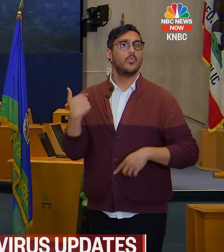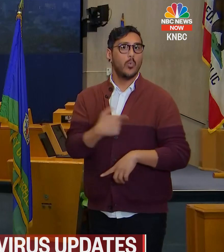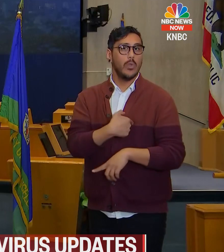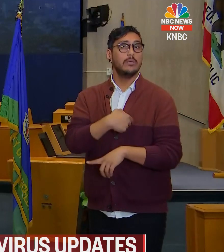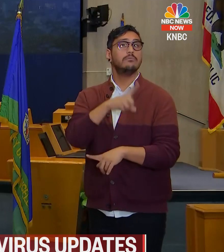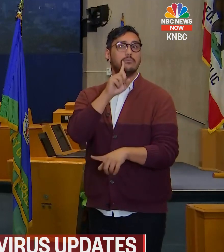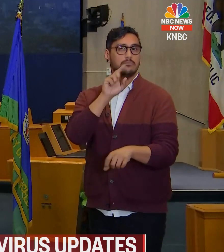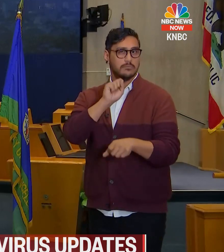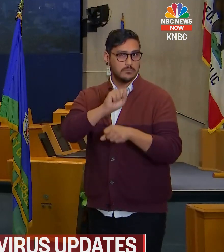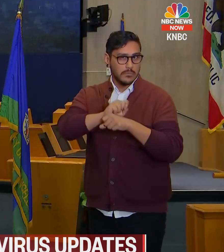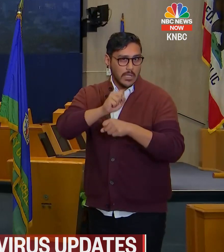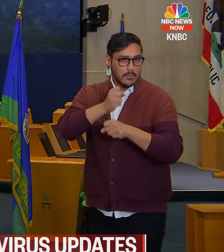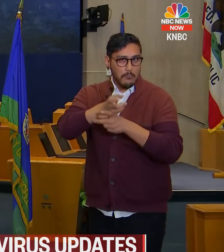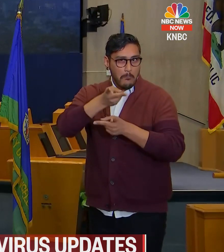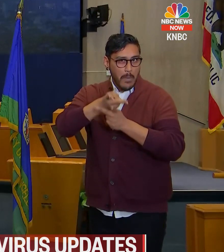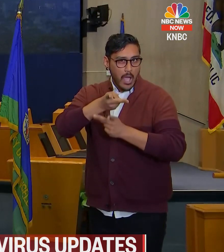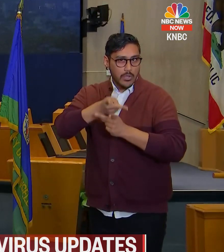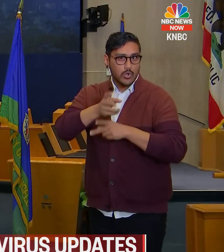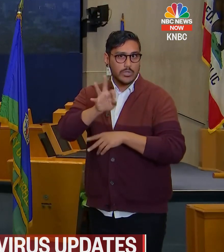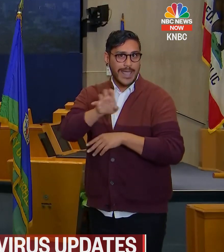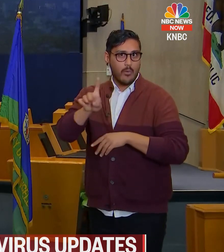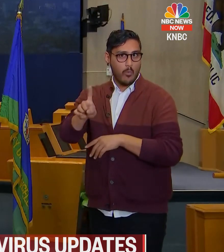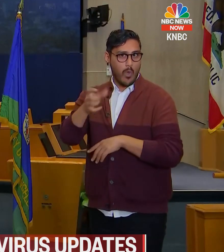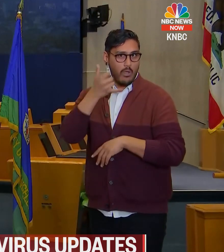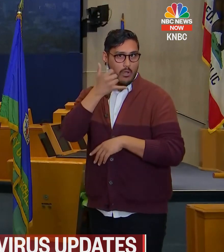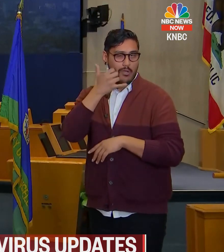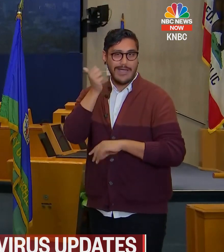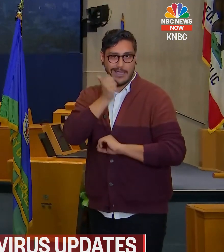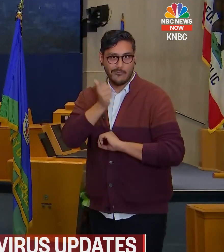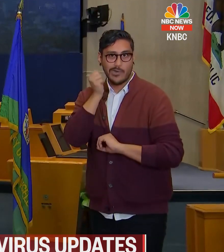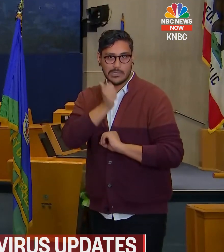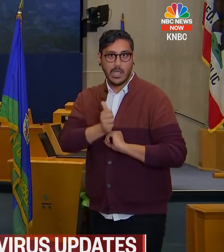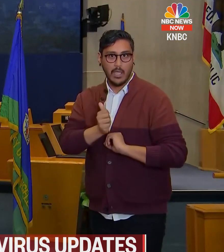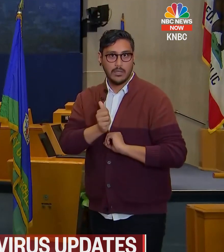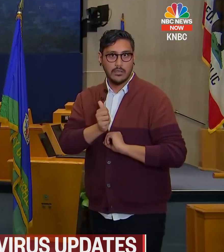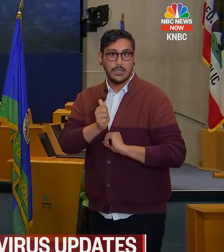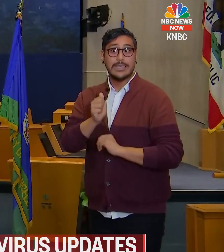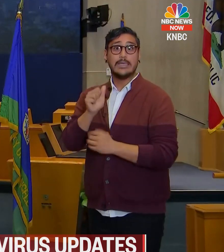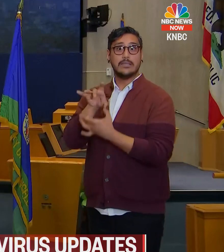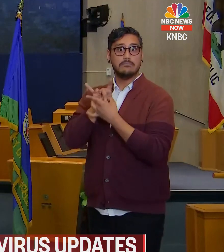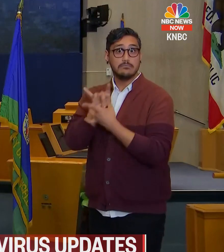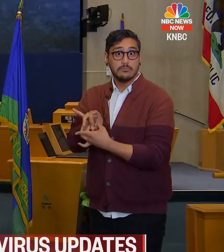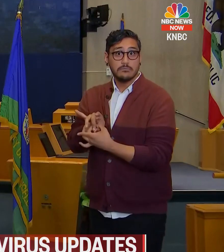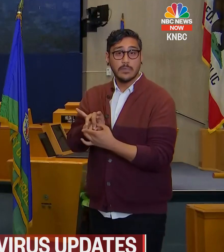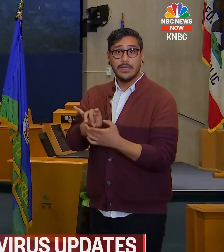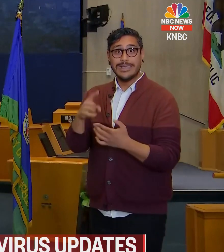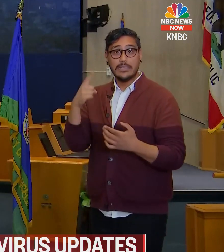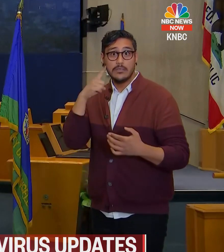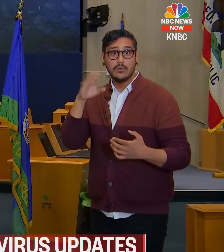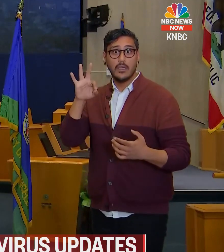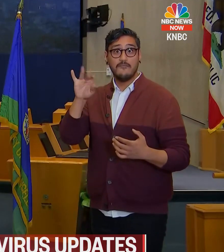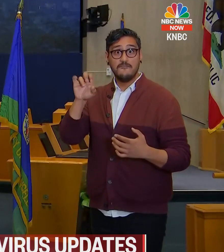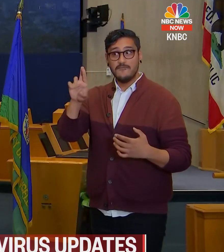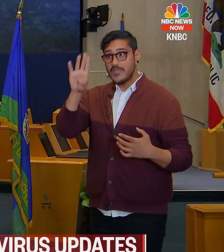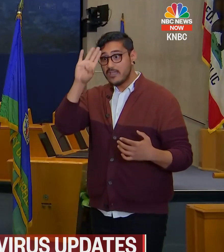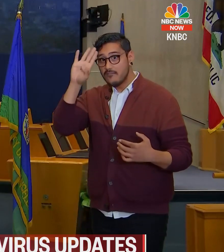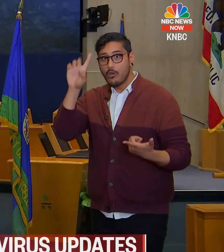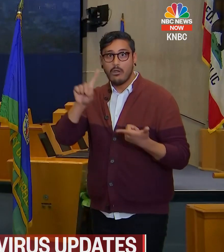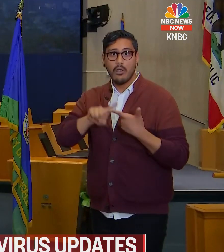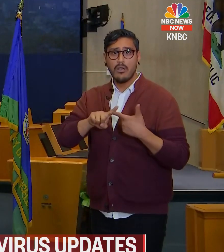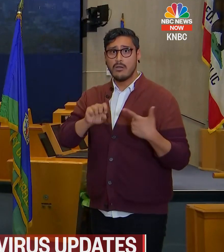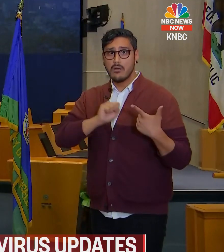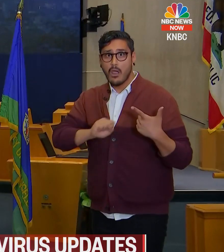monitor our 911 calls daily, in particular as it pertains to fever, cough, shortness of